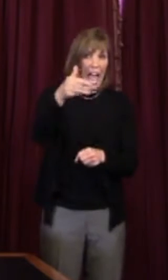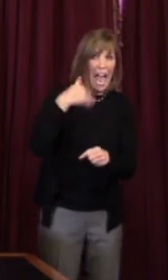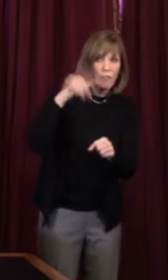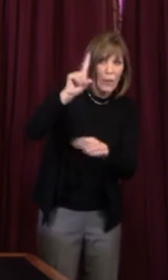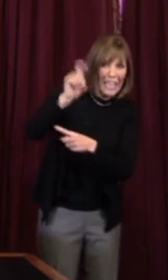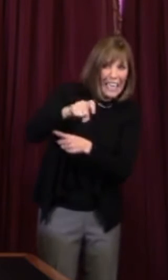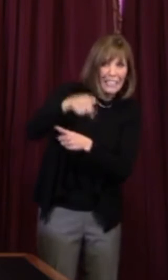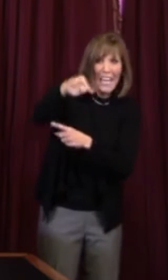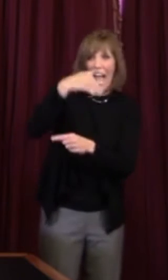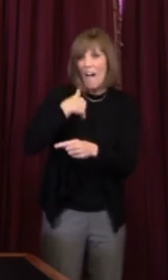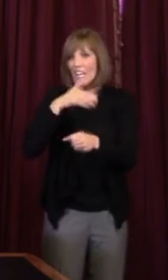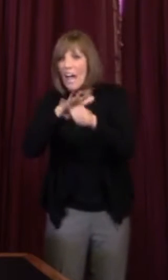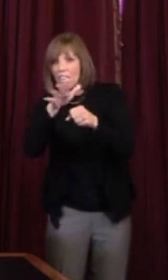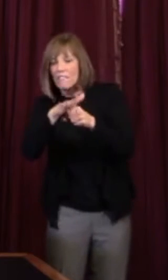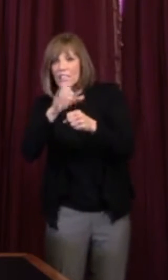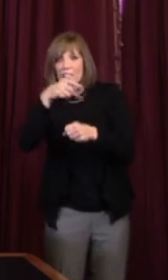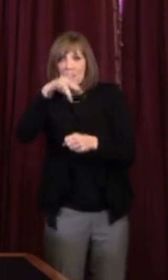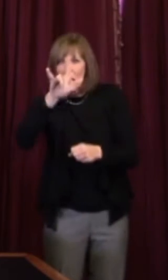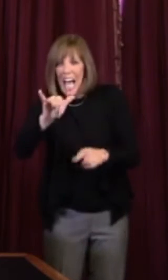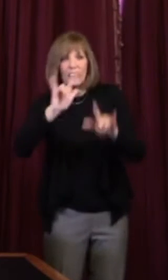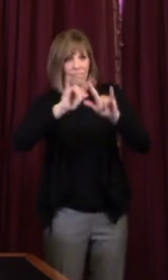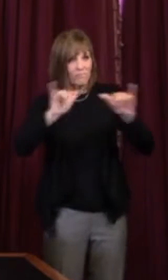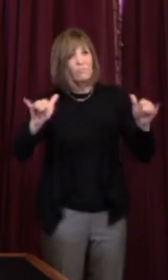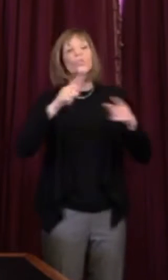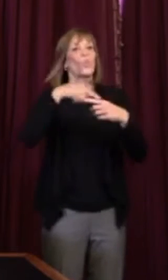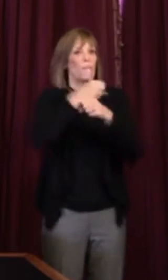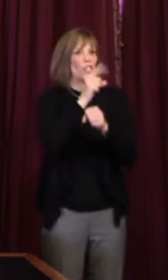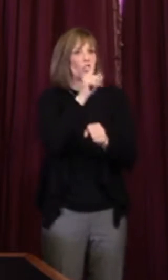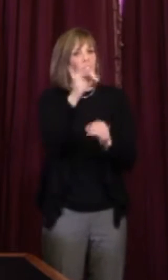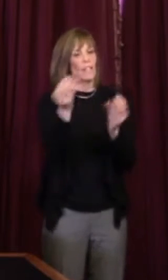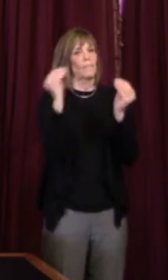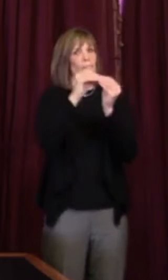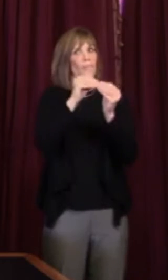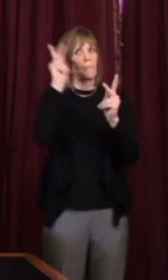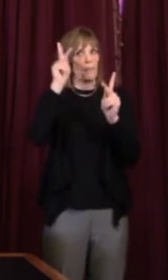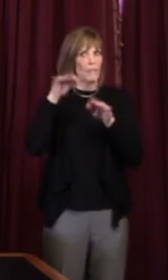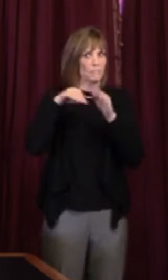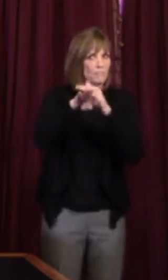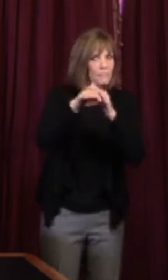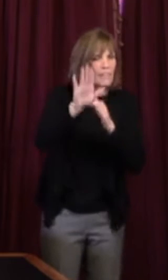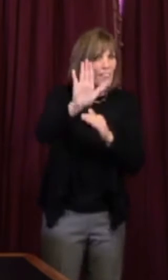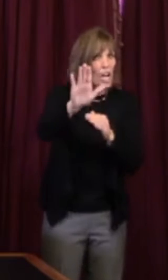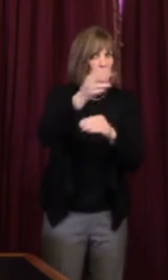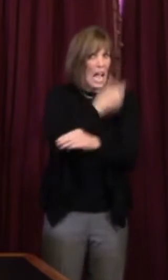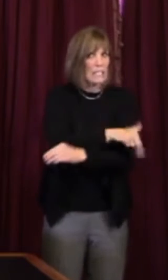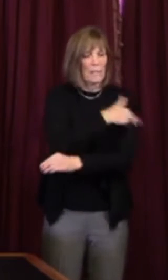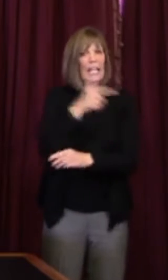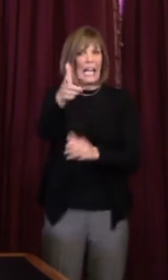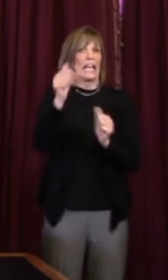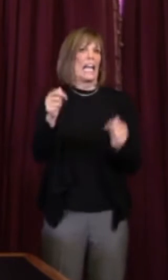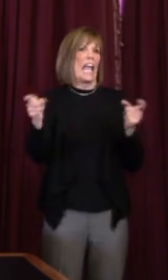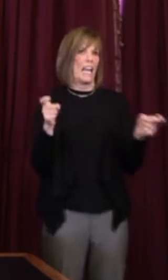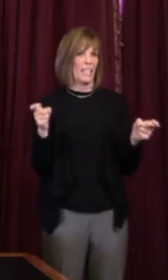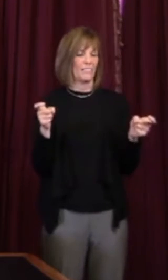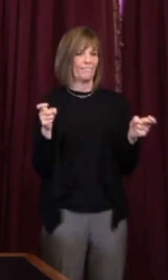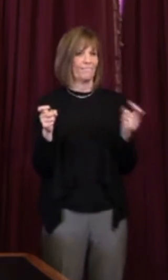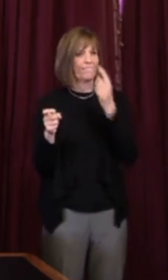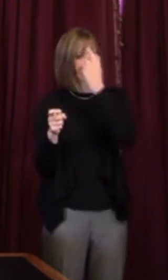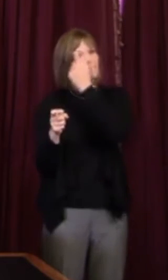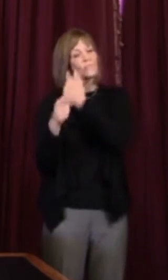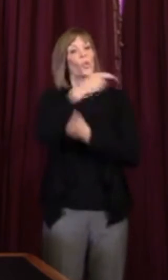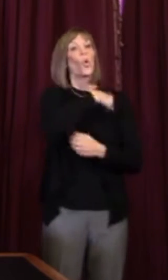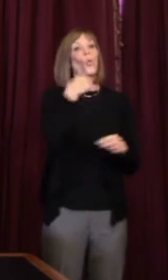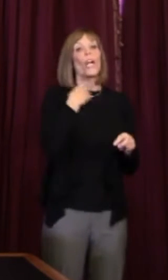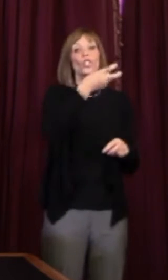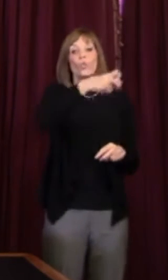appropriate resources and the equipment needed to manage these patients at their local facilities. Transferring patients impacted